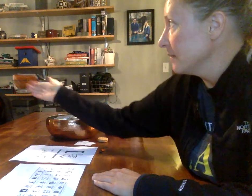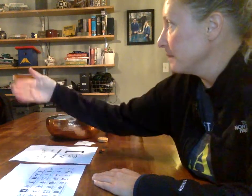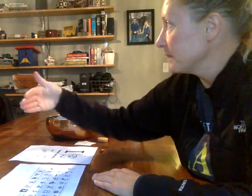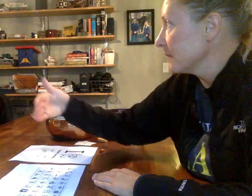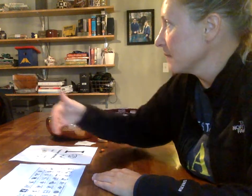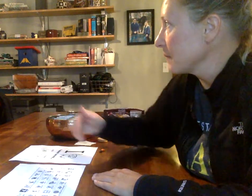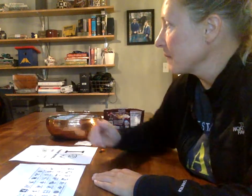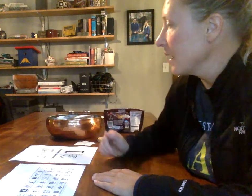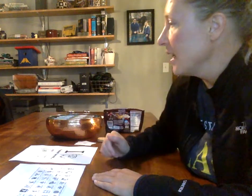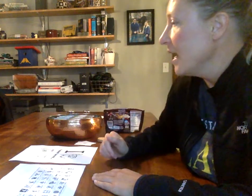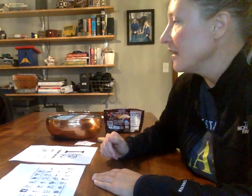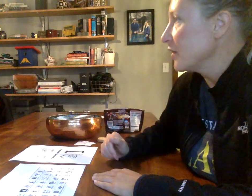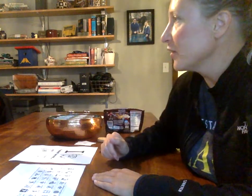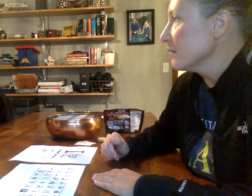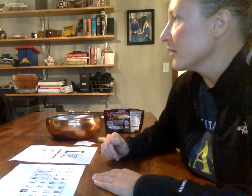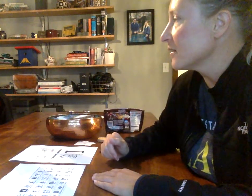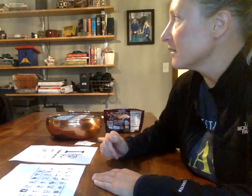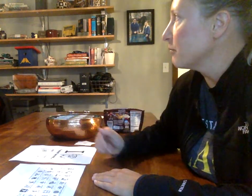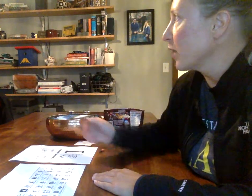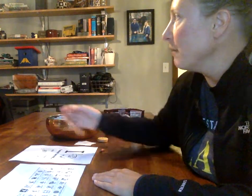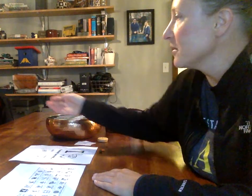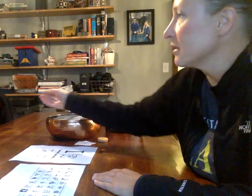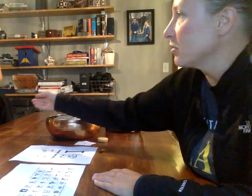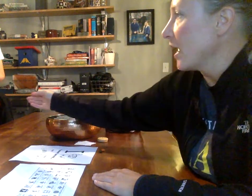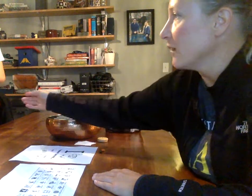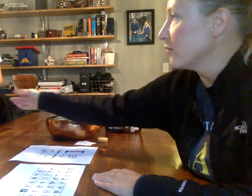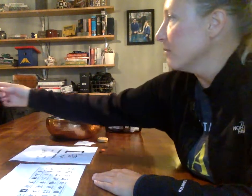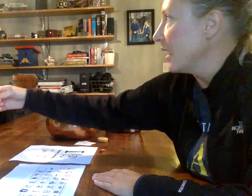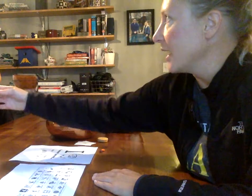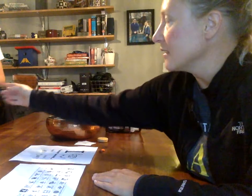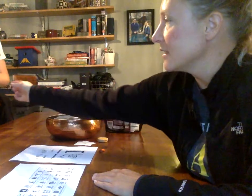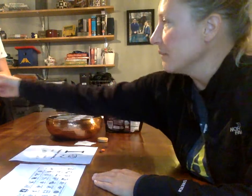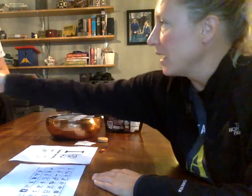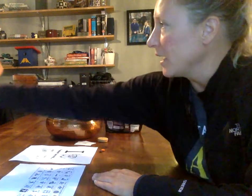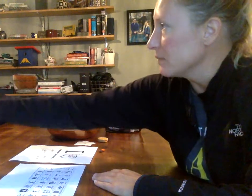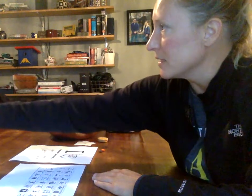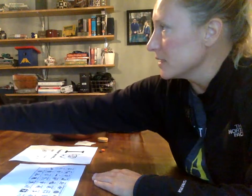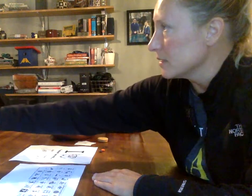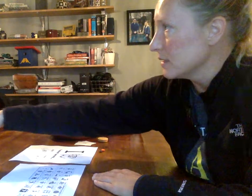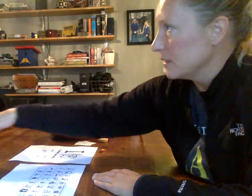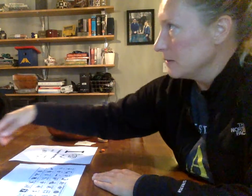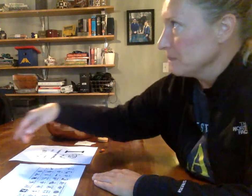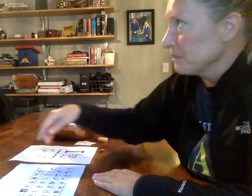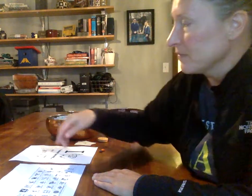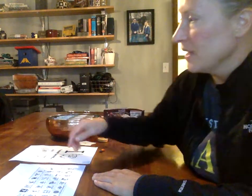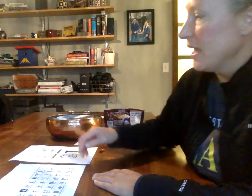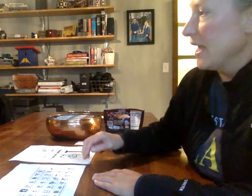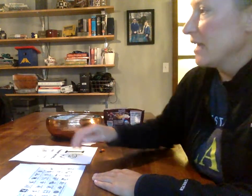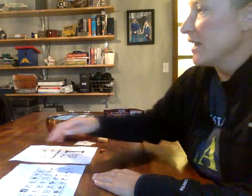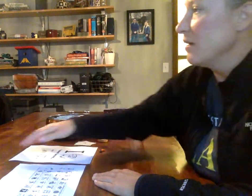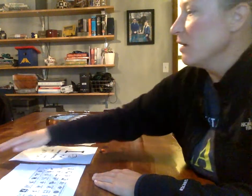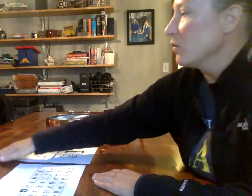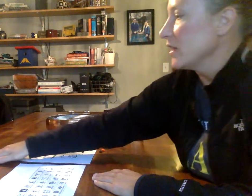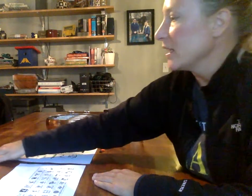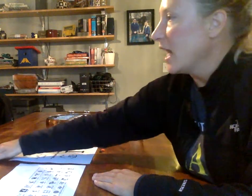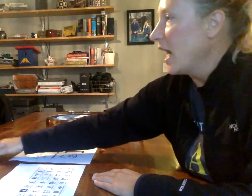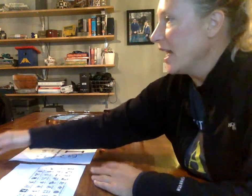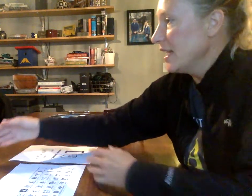and the third person prompts the child from behind. Stand behind, please. And they will then guide